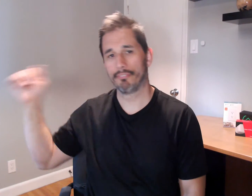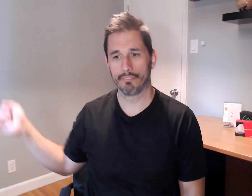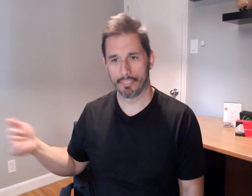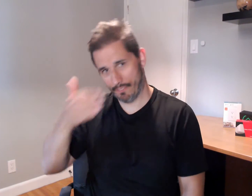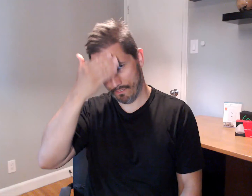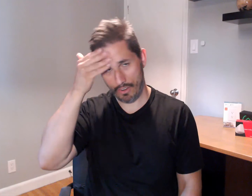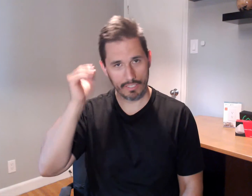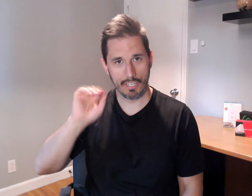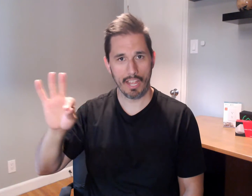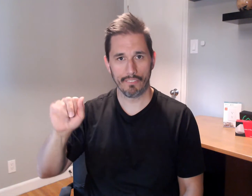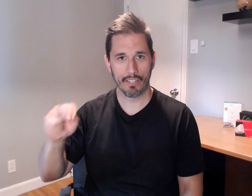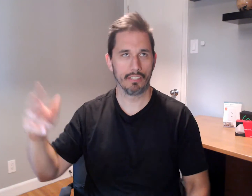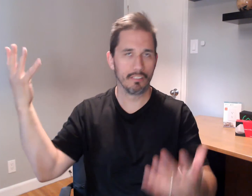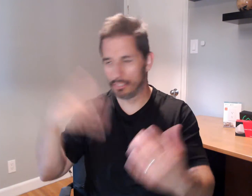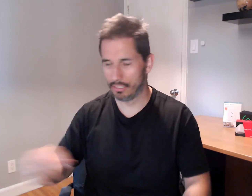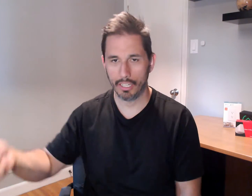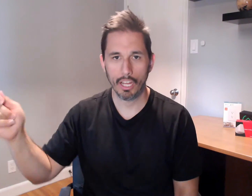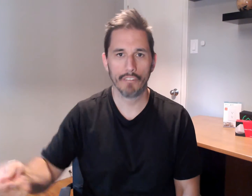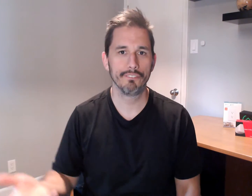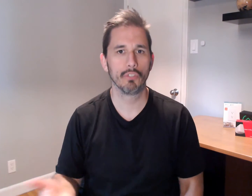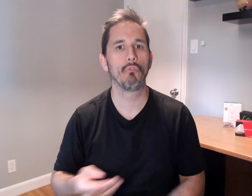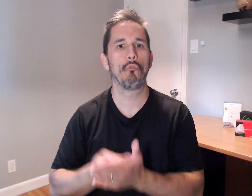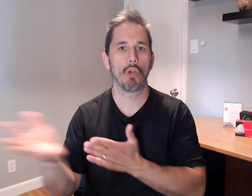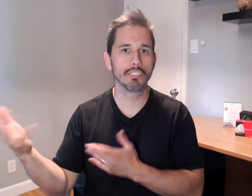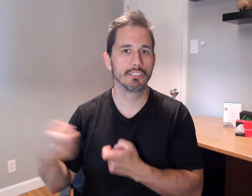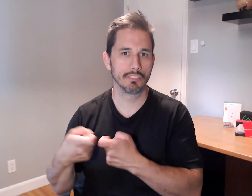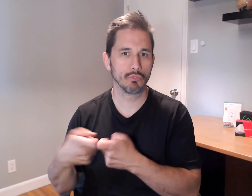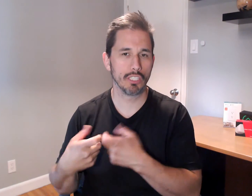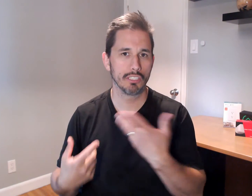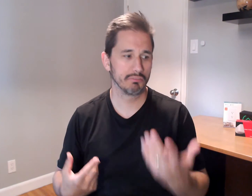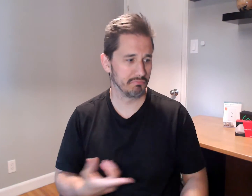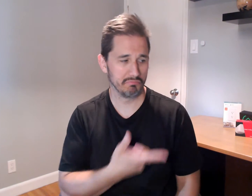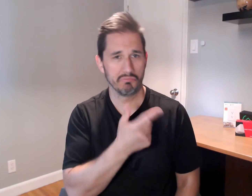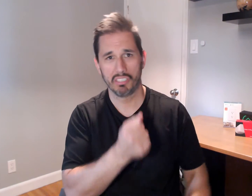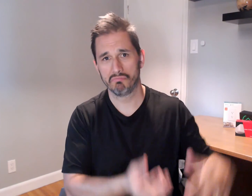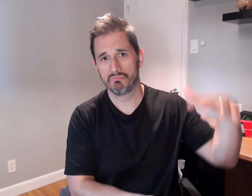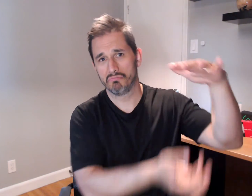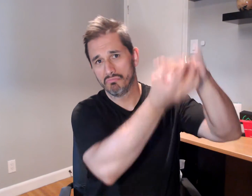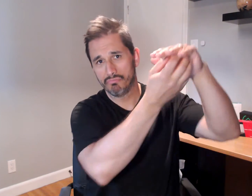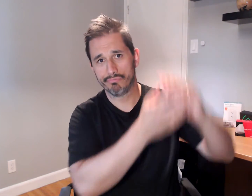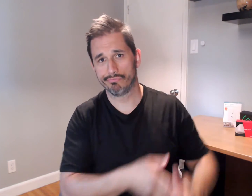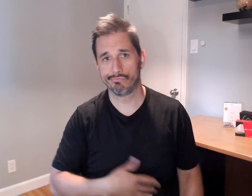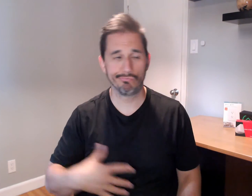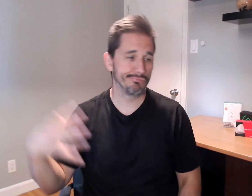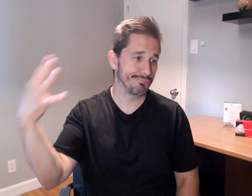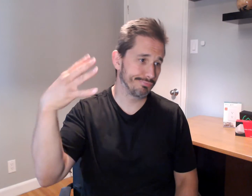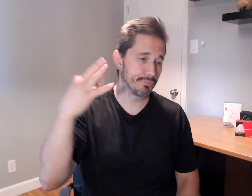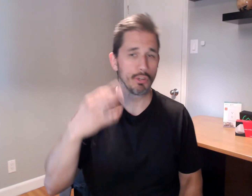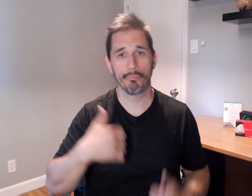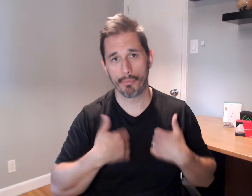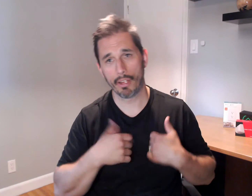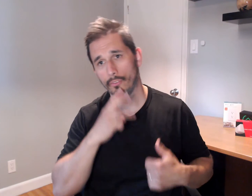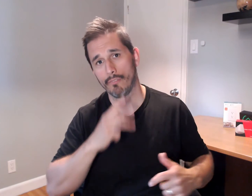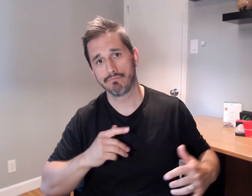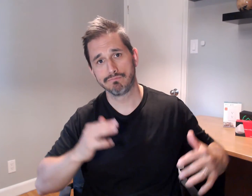it off. But sometimes you forget to turn it off, and when you come back, you've noticed that you've just wasted a bunch of power leaving it on for no reason.